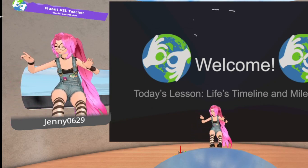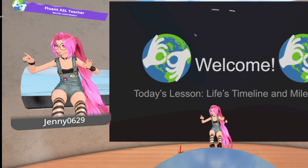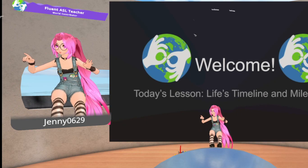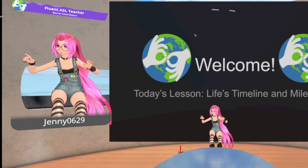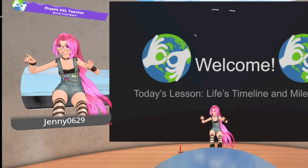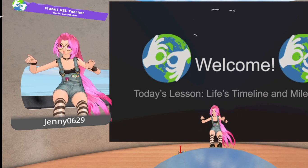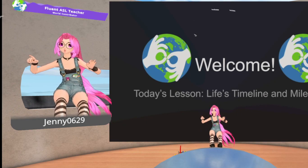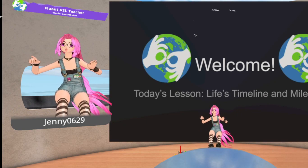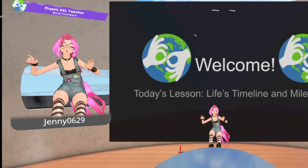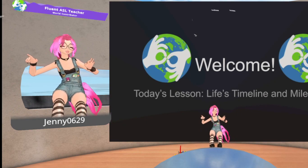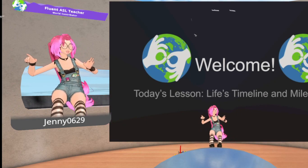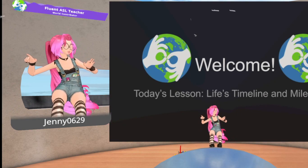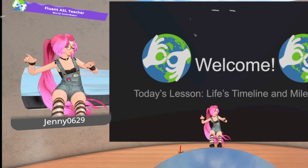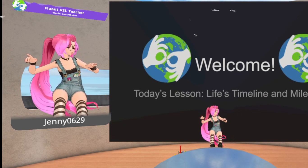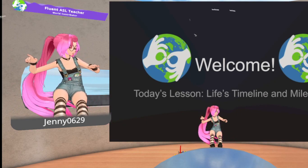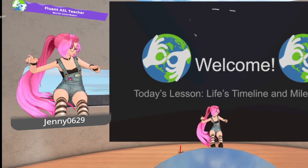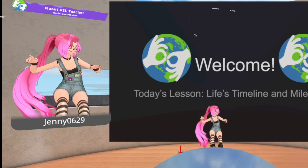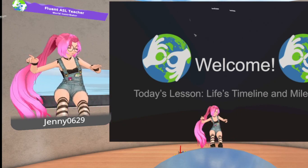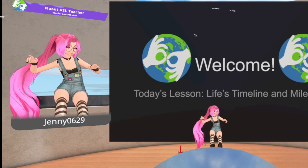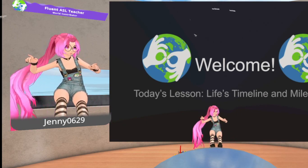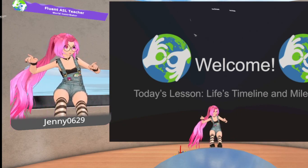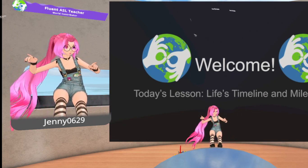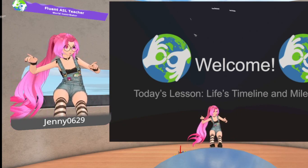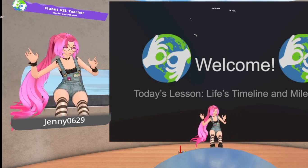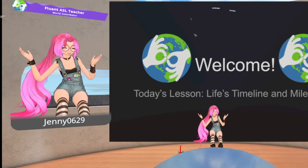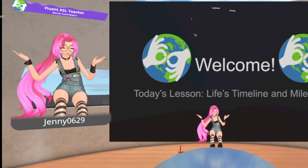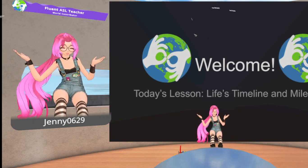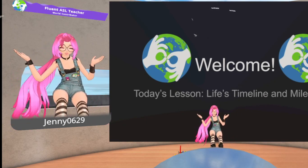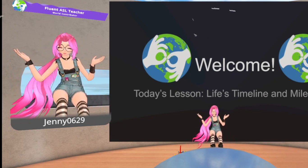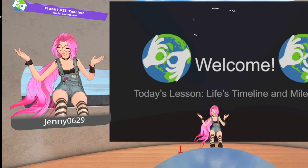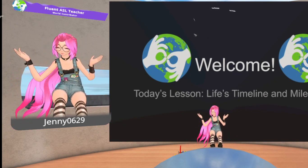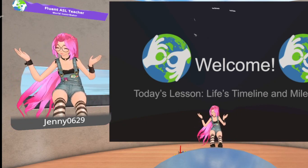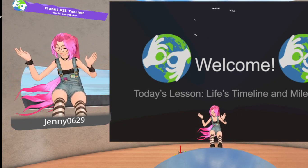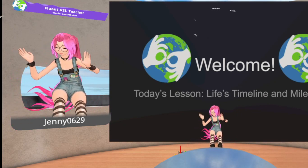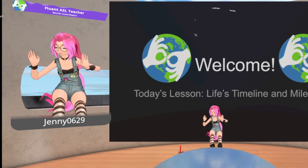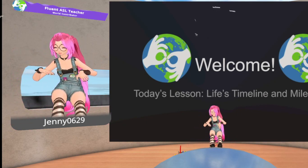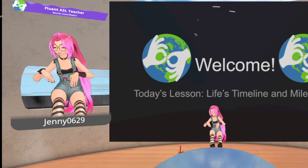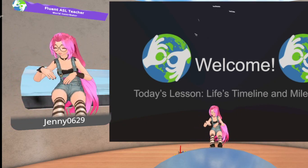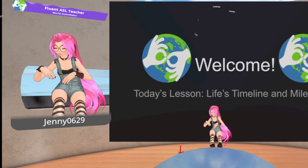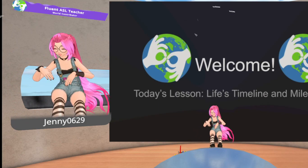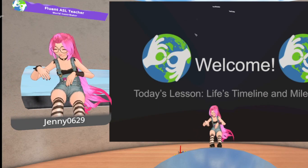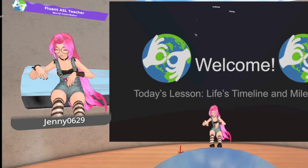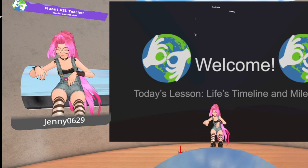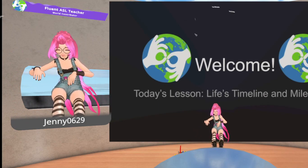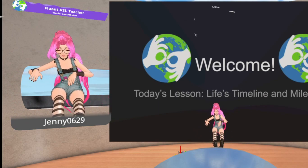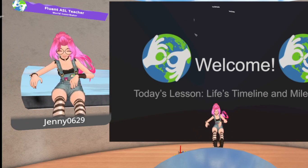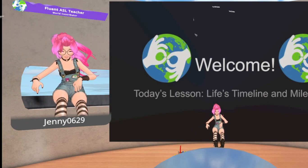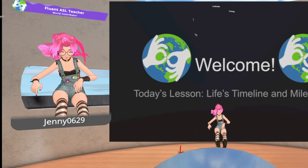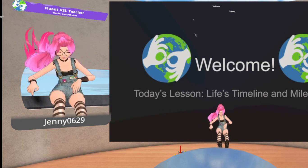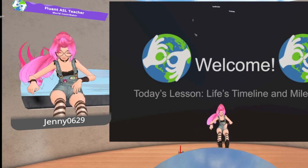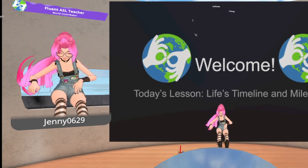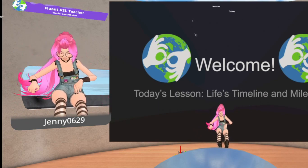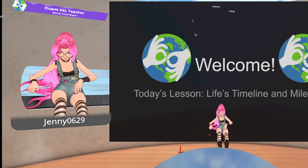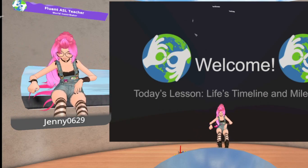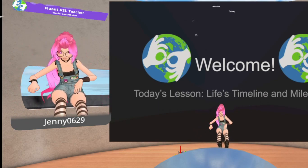picture? I'll take like 1 or 2 more. Okay, cool. Also, if you have a last minute one, you could